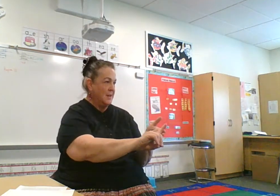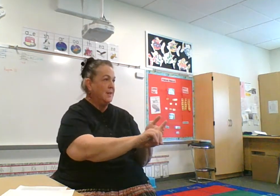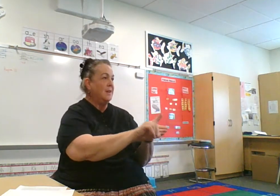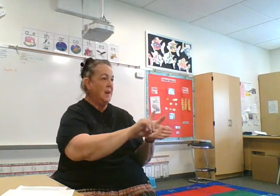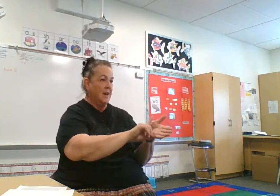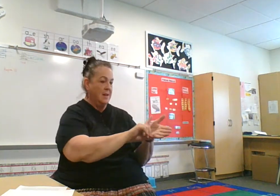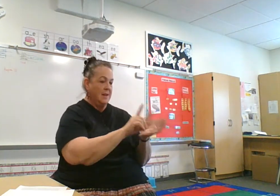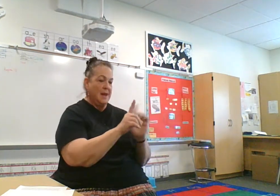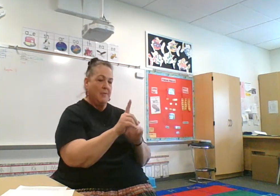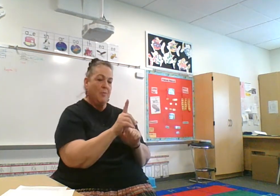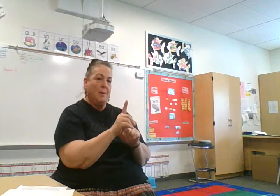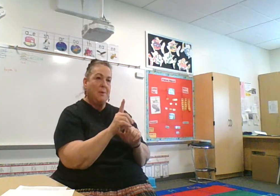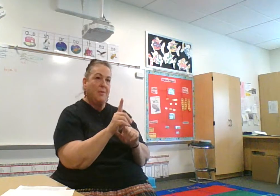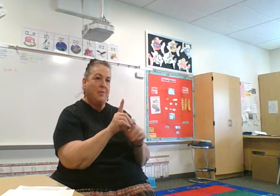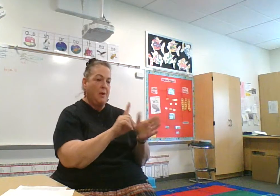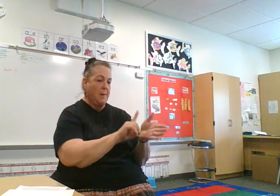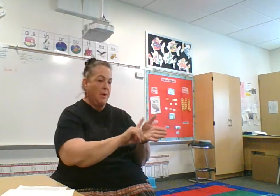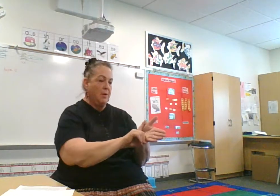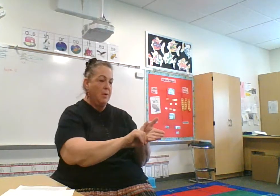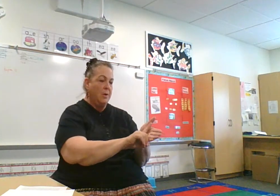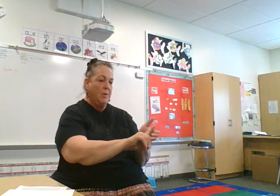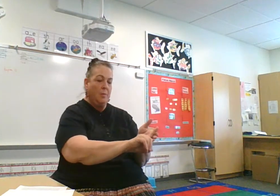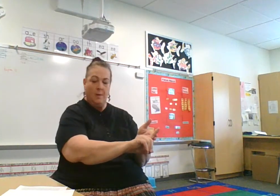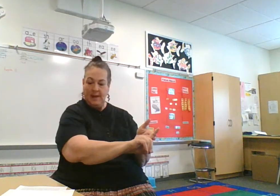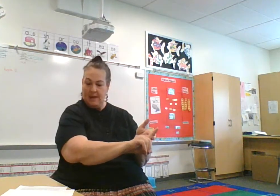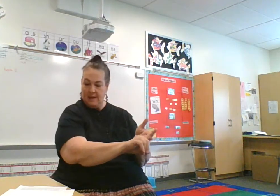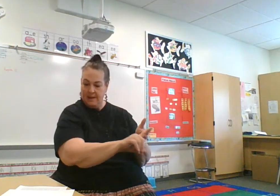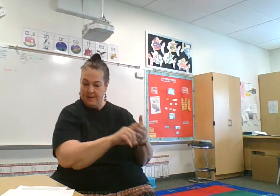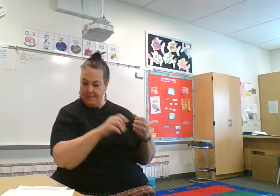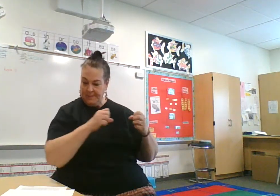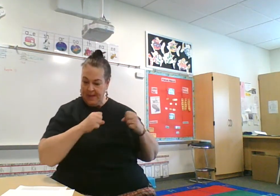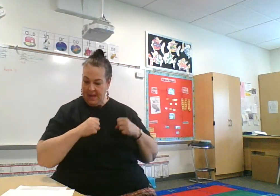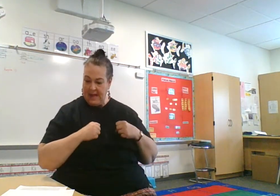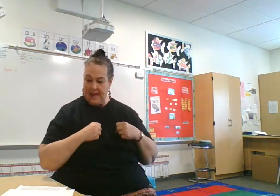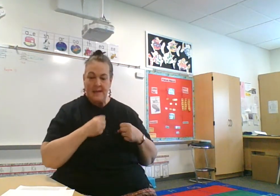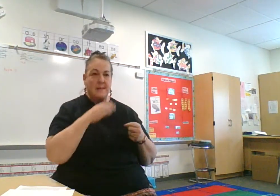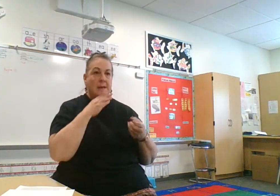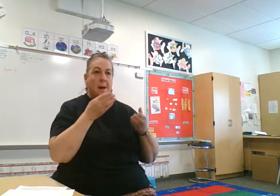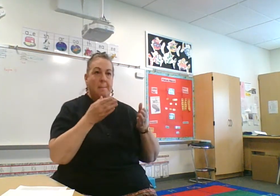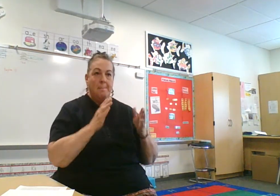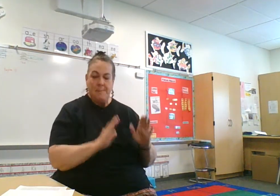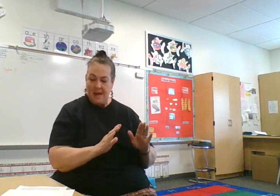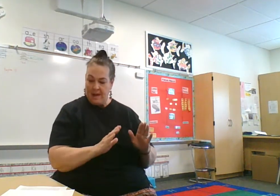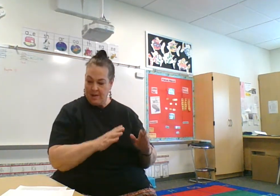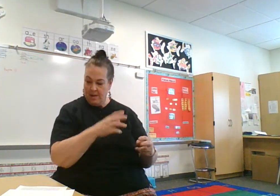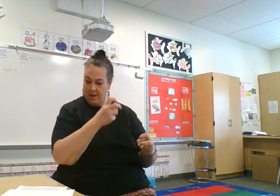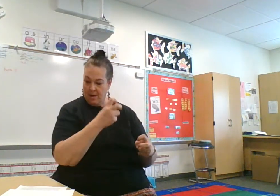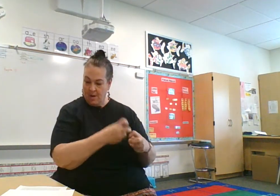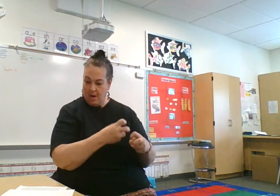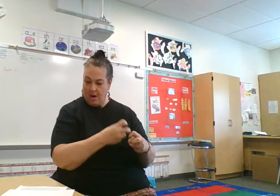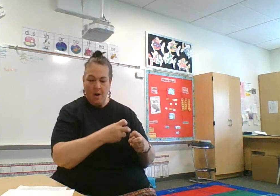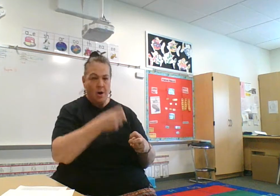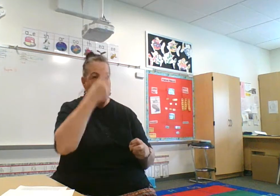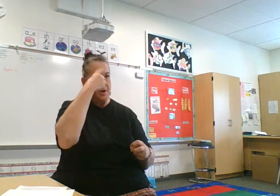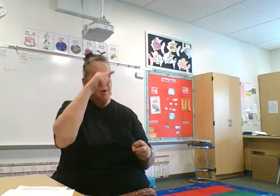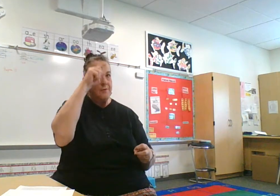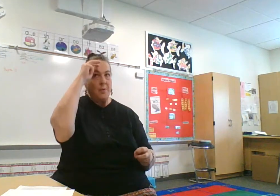Yeah, kind of rub your thumb along. Week has been hard for